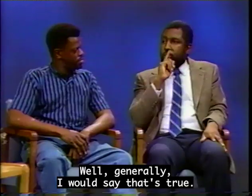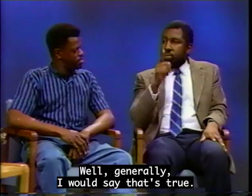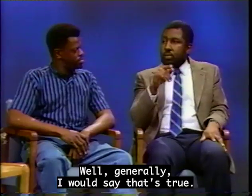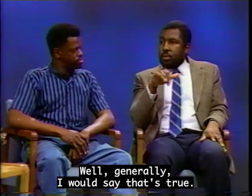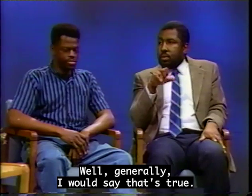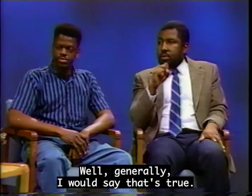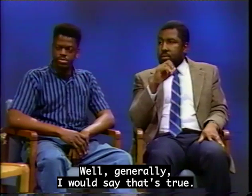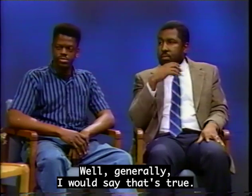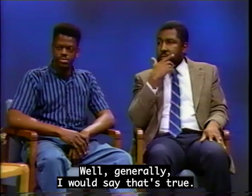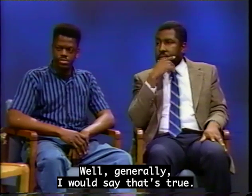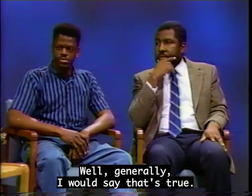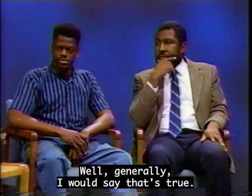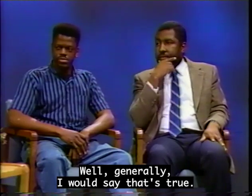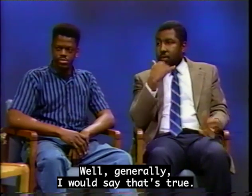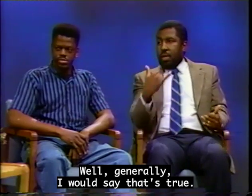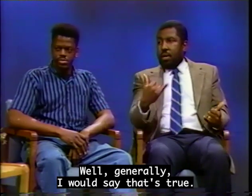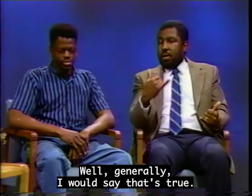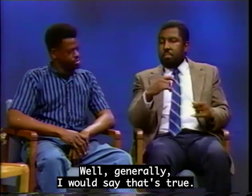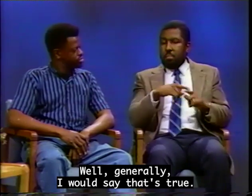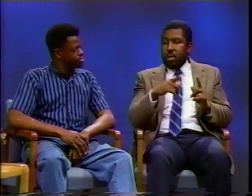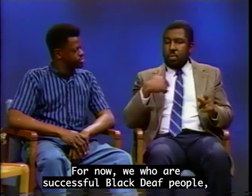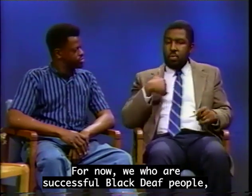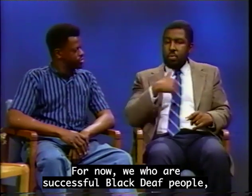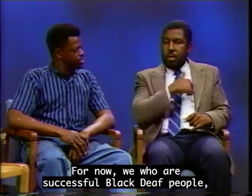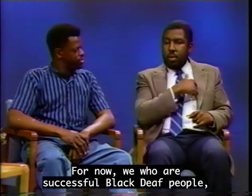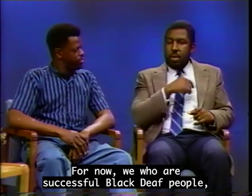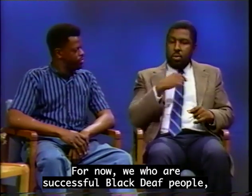generally, I would say that's true. For now,